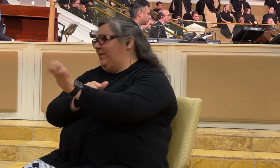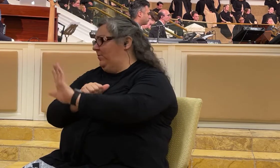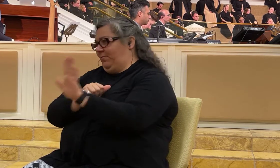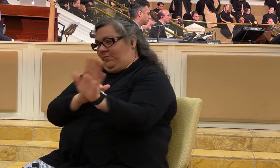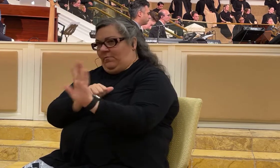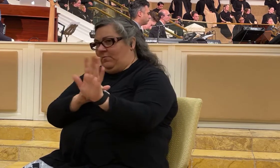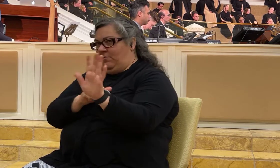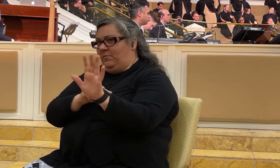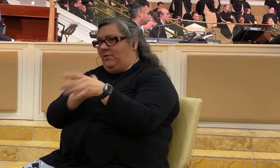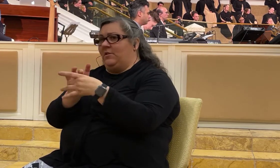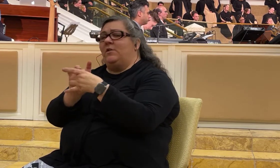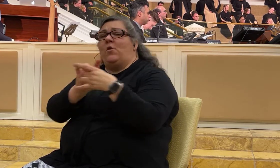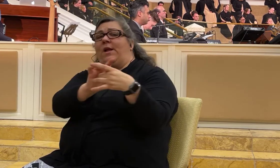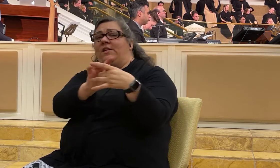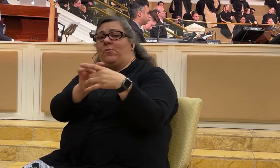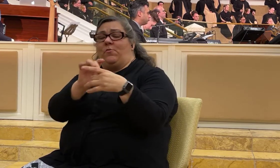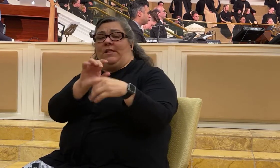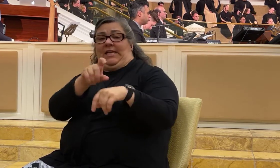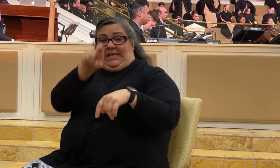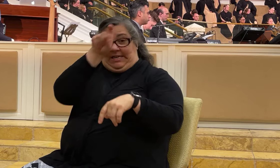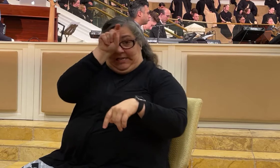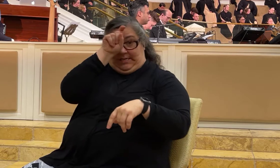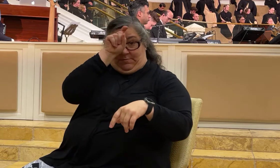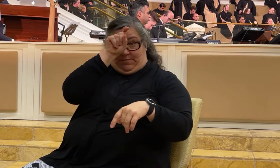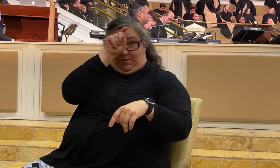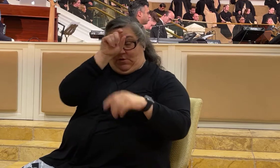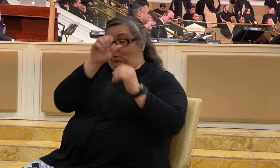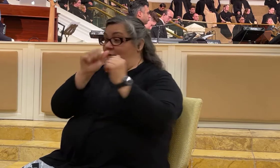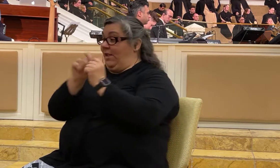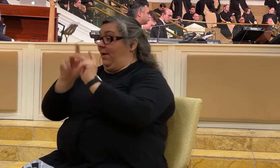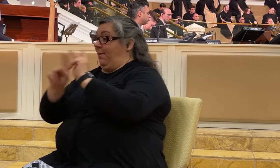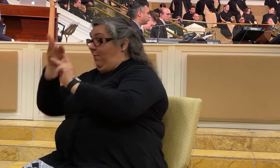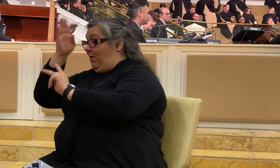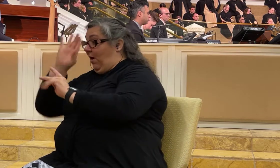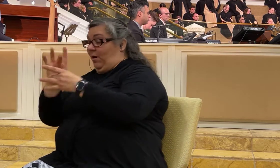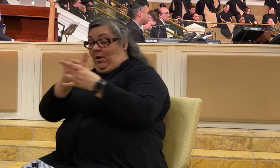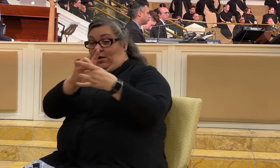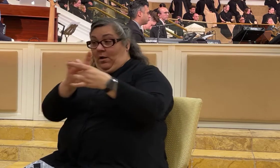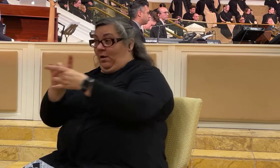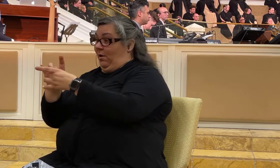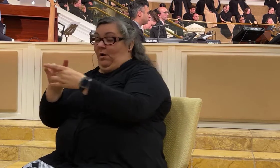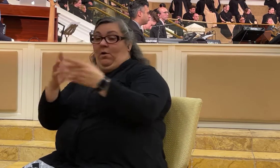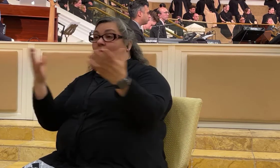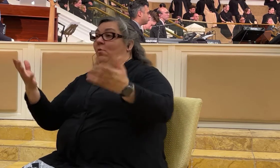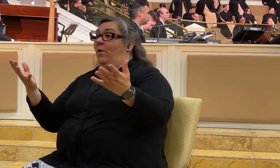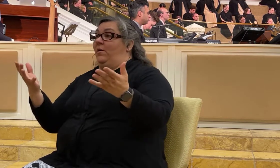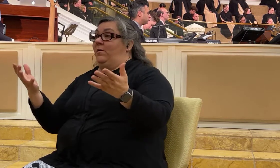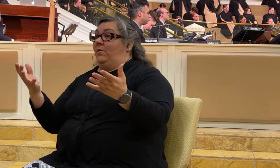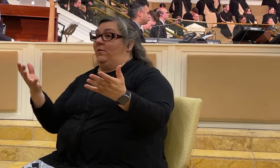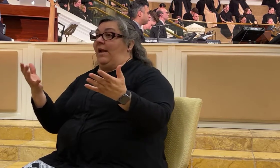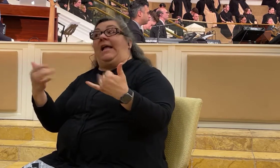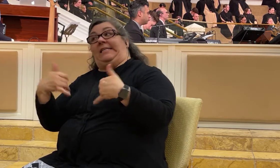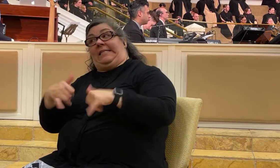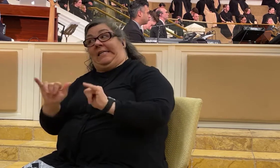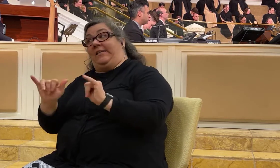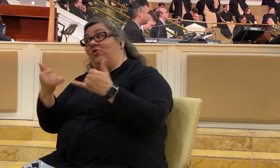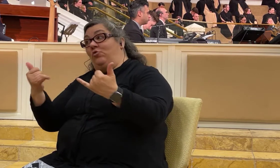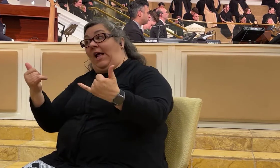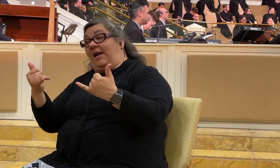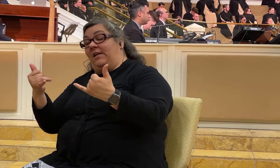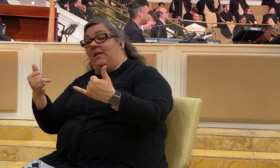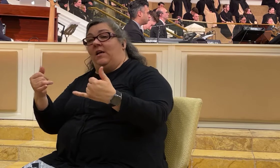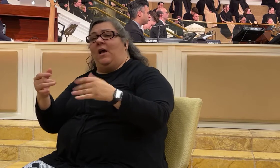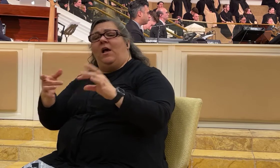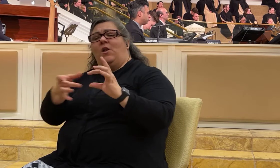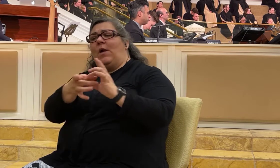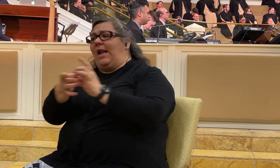What the relationship of Egypt to the people of God was and is,